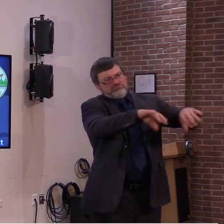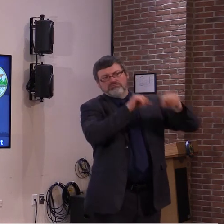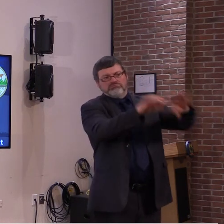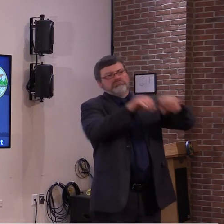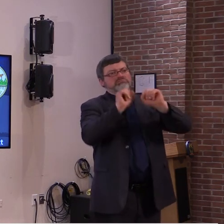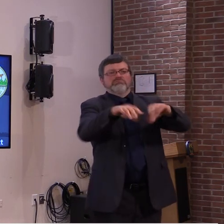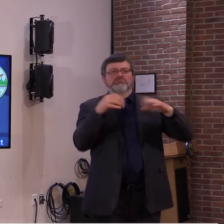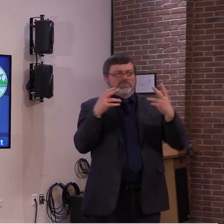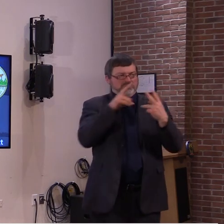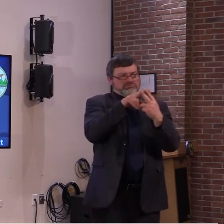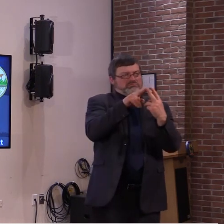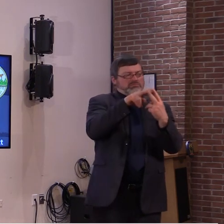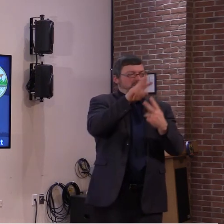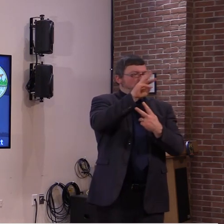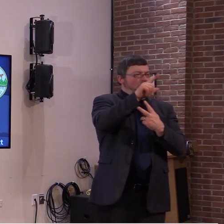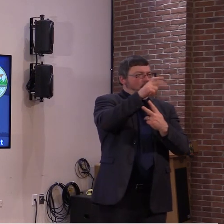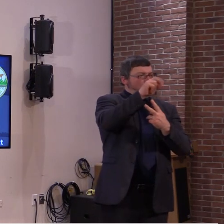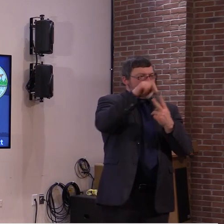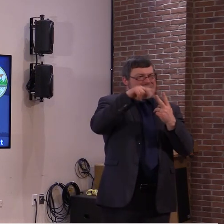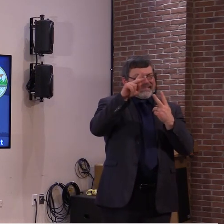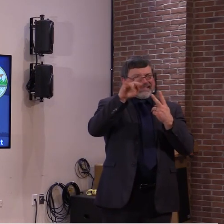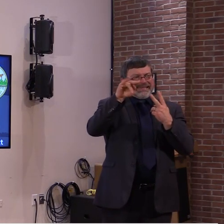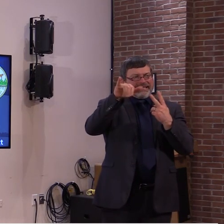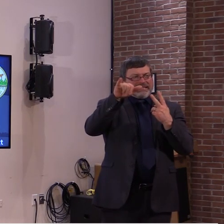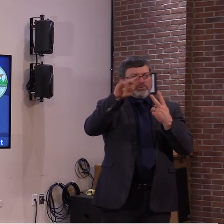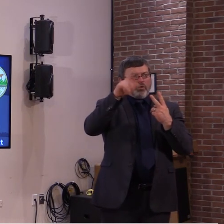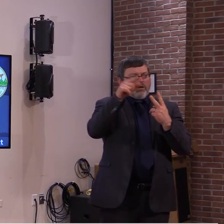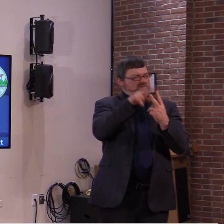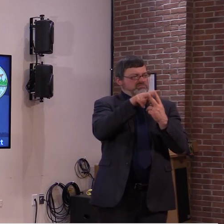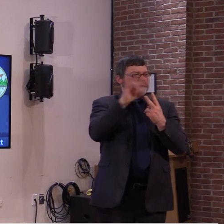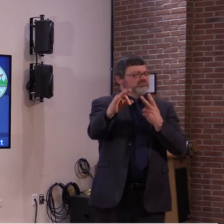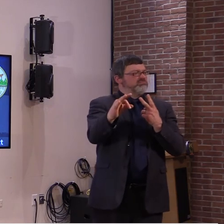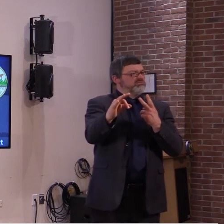And has there been any kind of additional need to